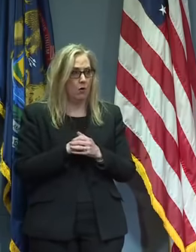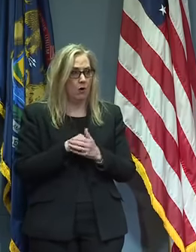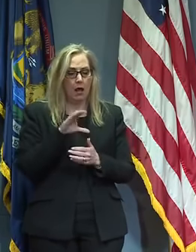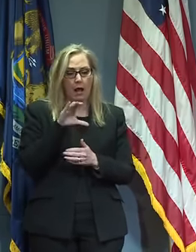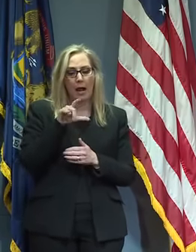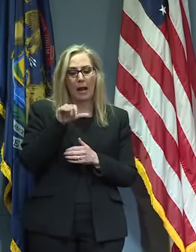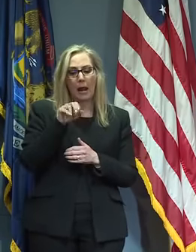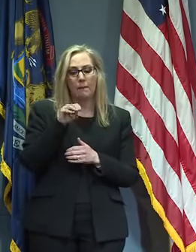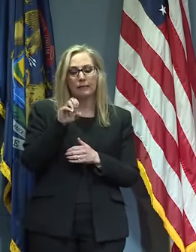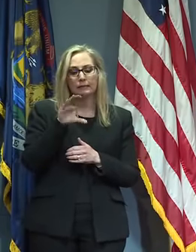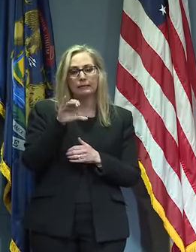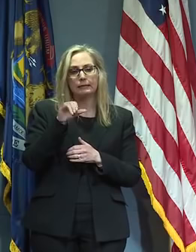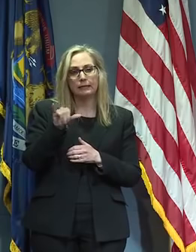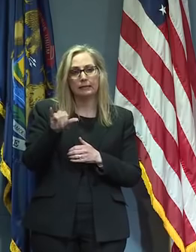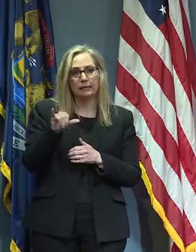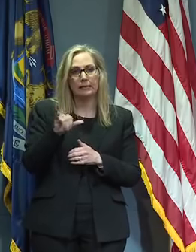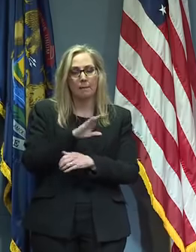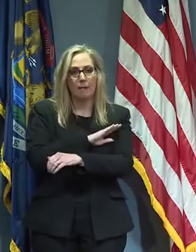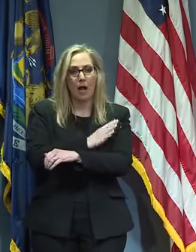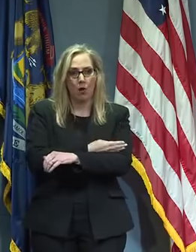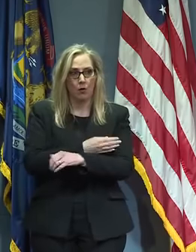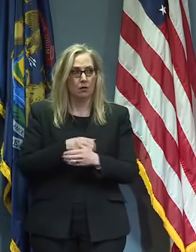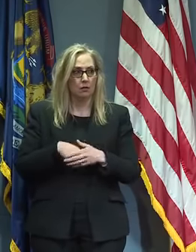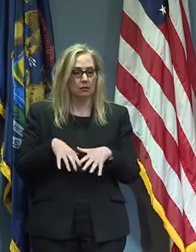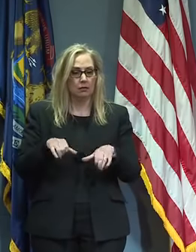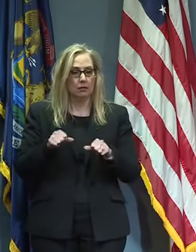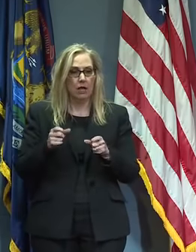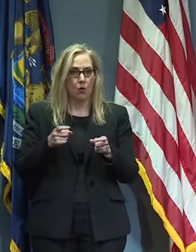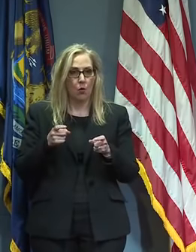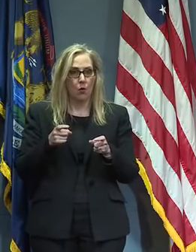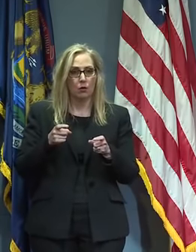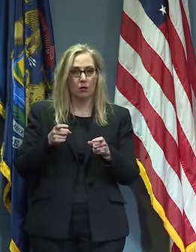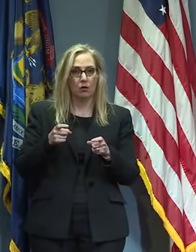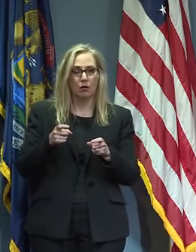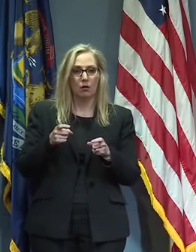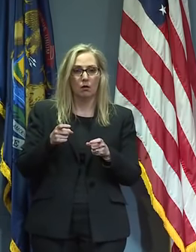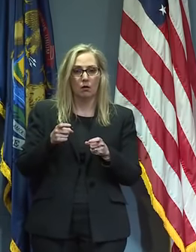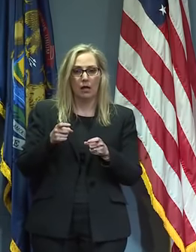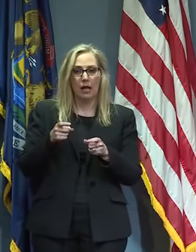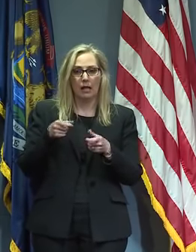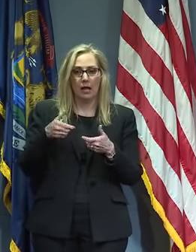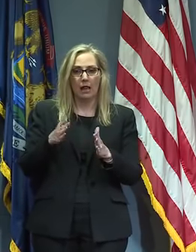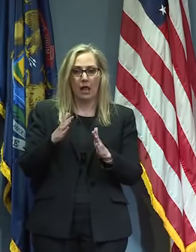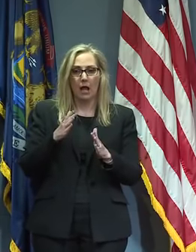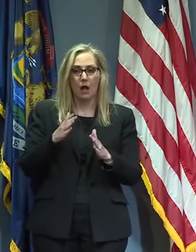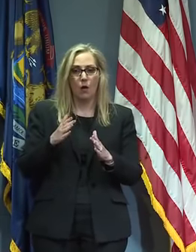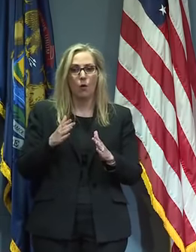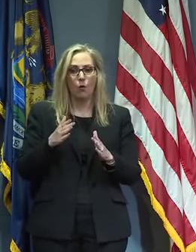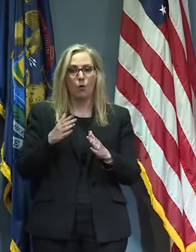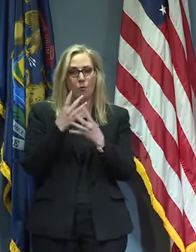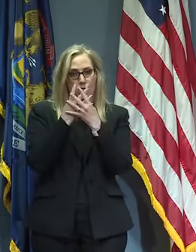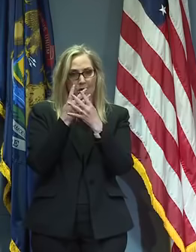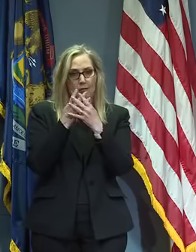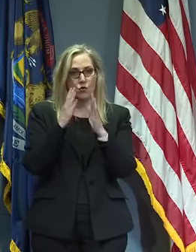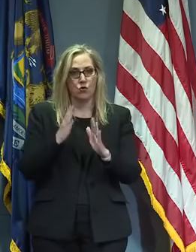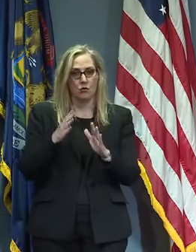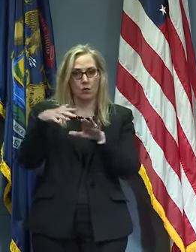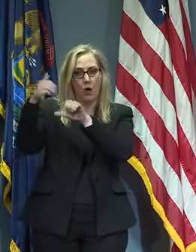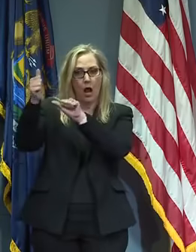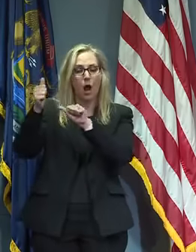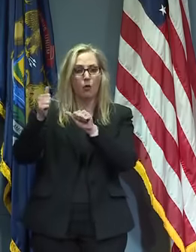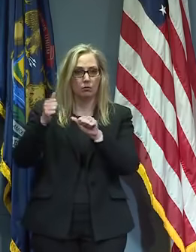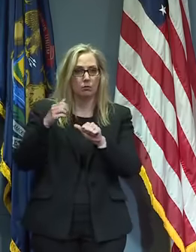powers to take older and infirm prisoners out of the prisons rather than just the